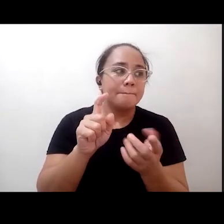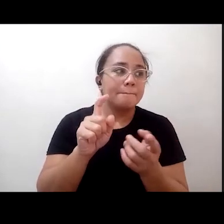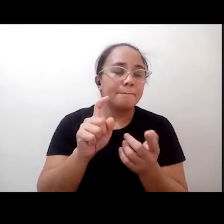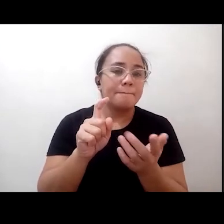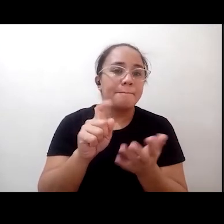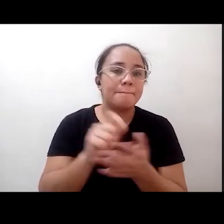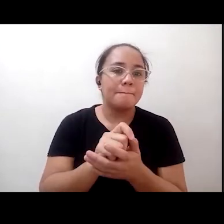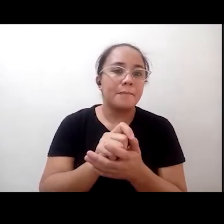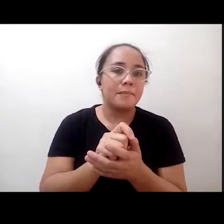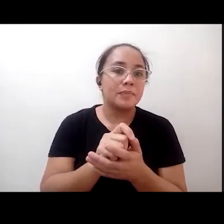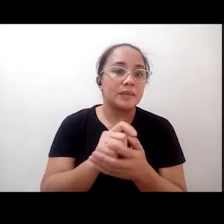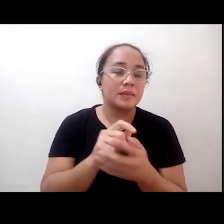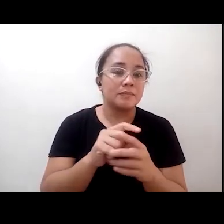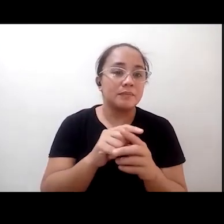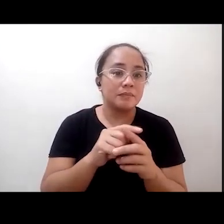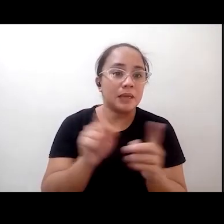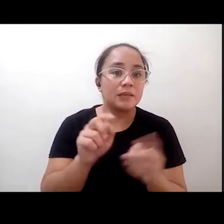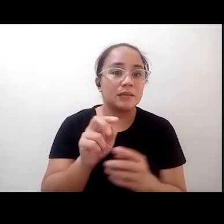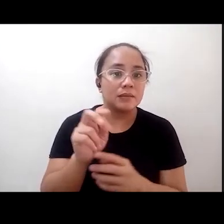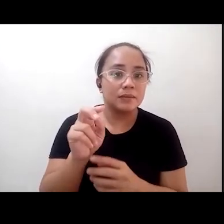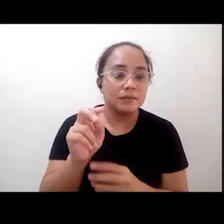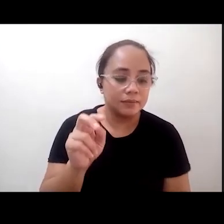noun.